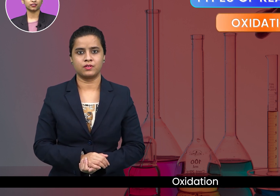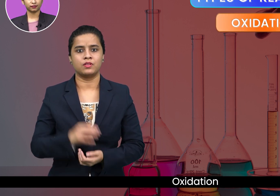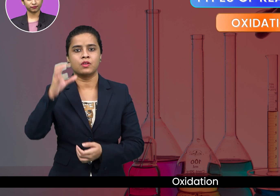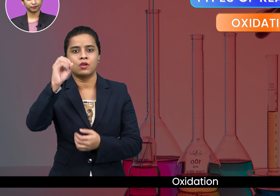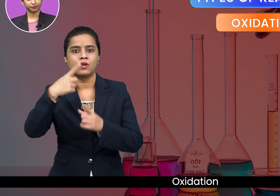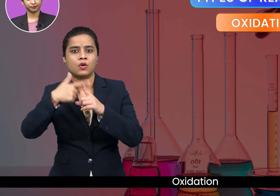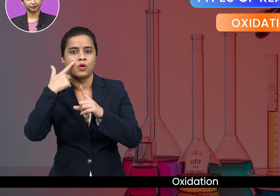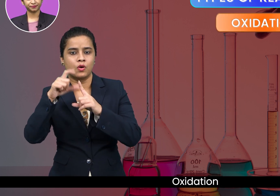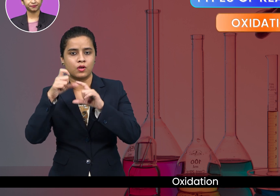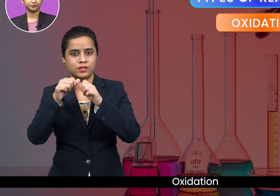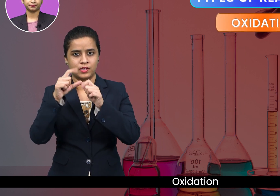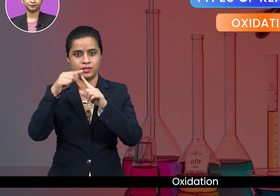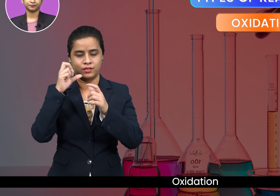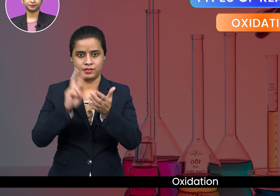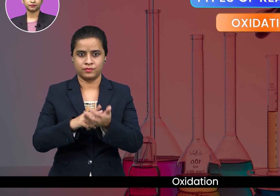Oxidation.